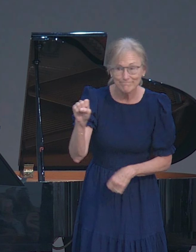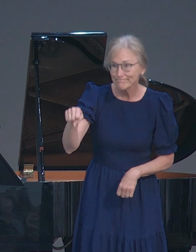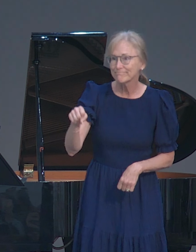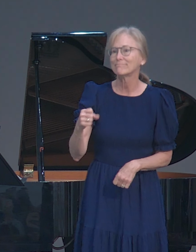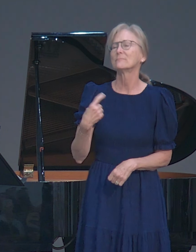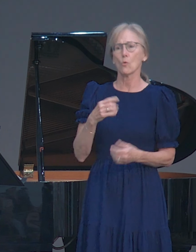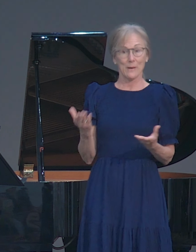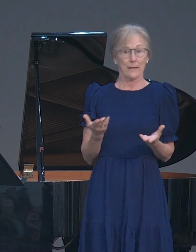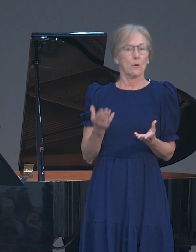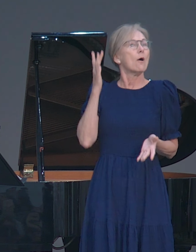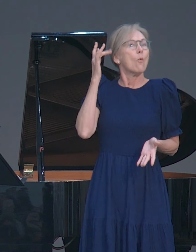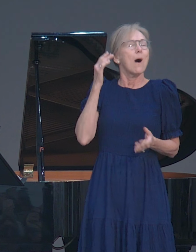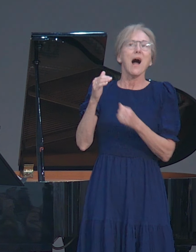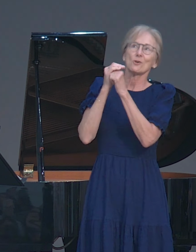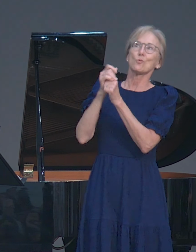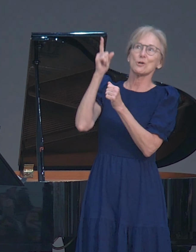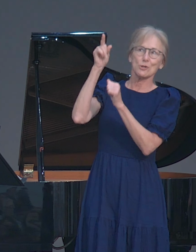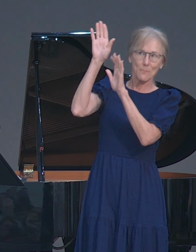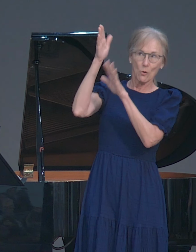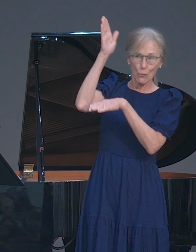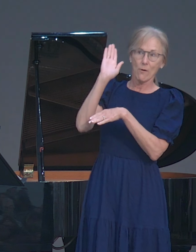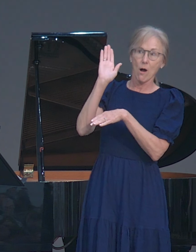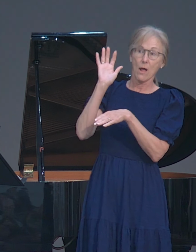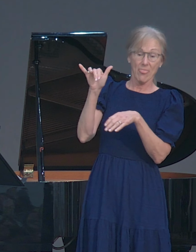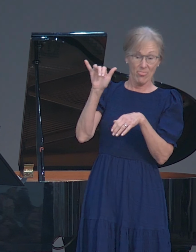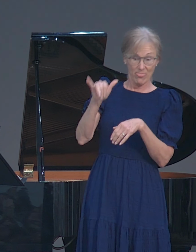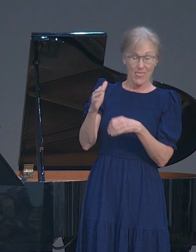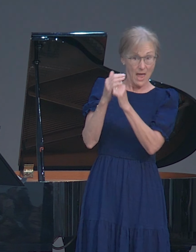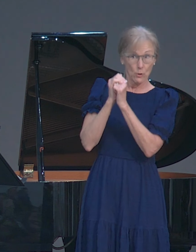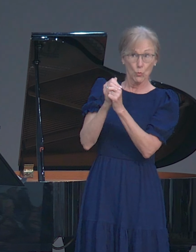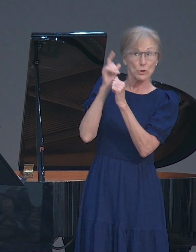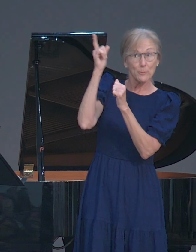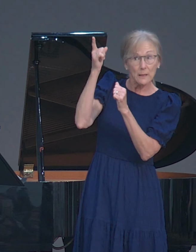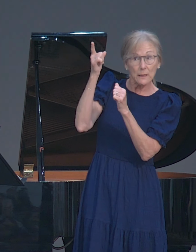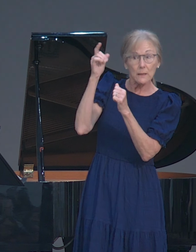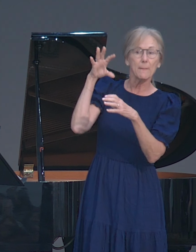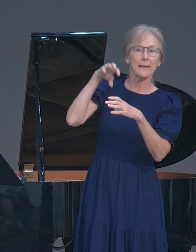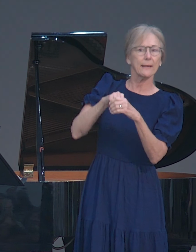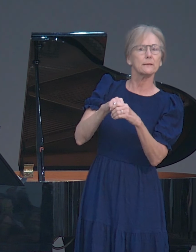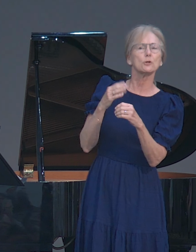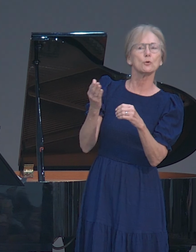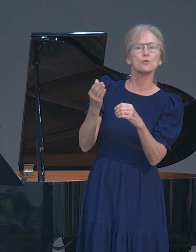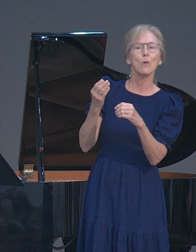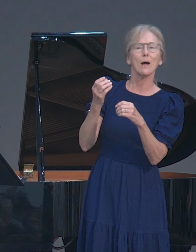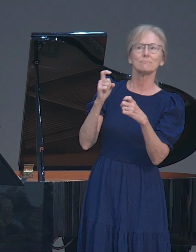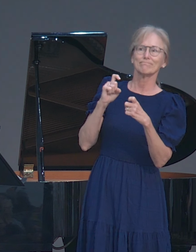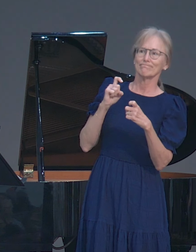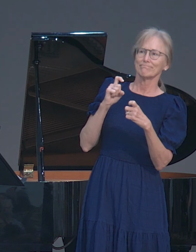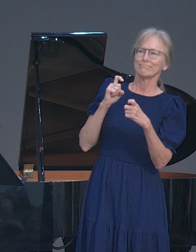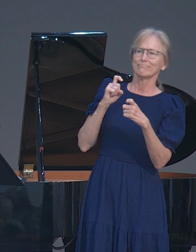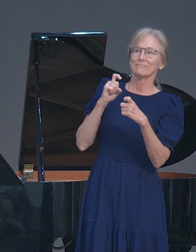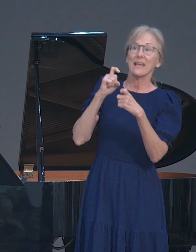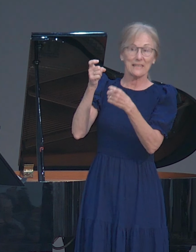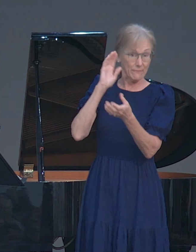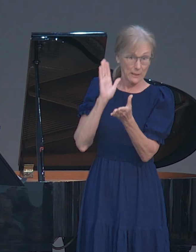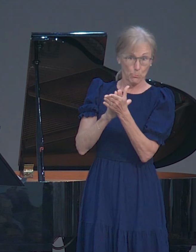We're here to worship a great God, and that worship includes giving back to God. We don't just give praise from